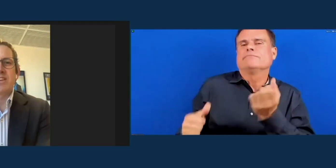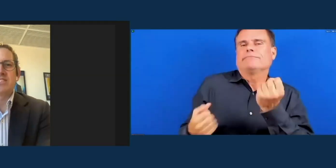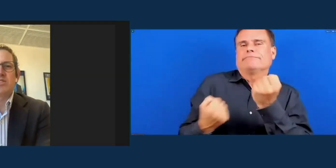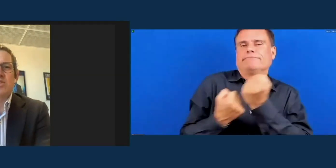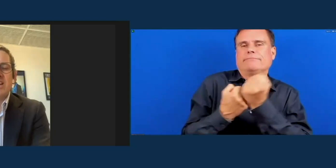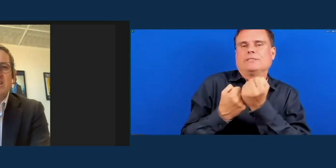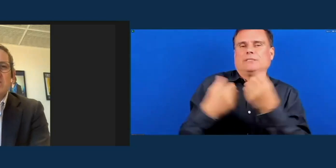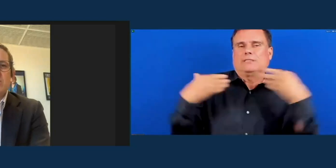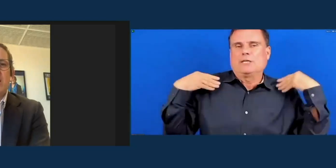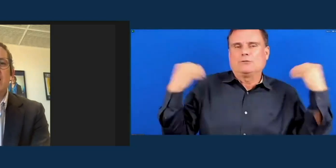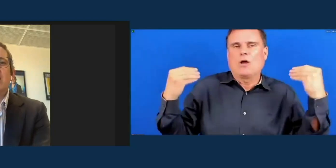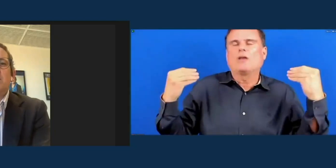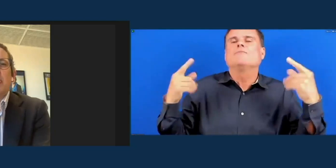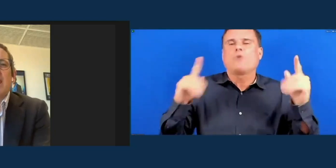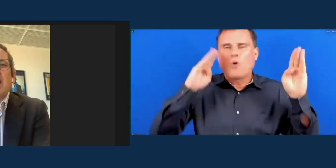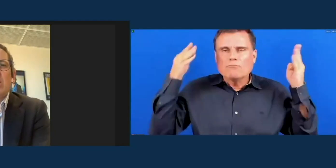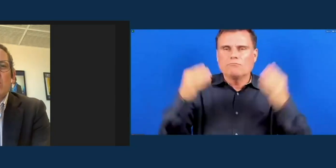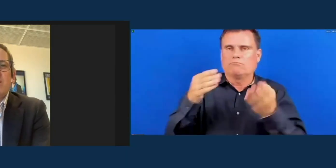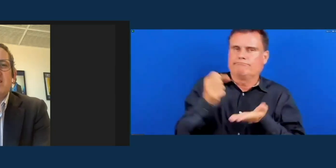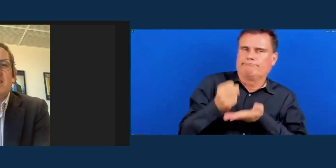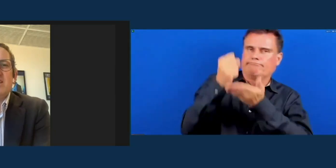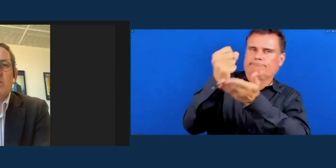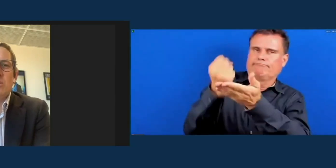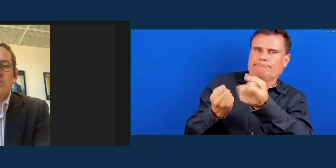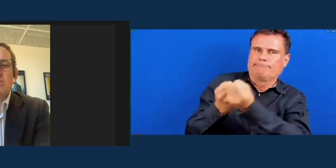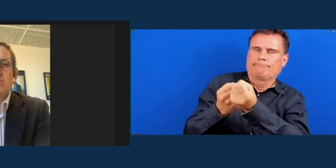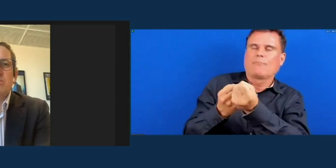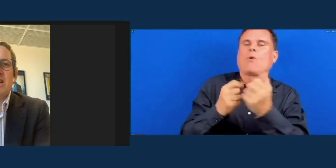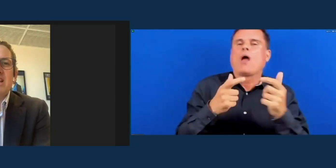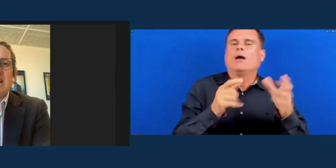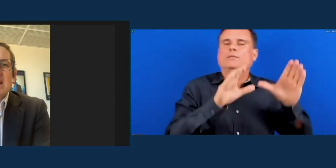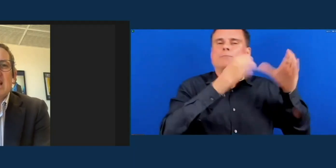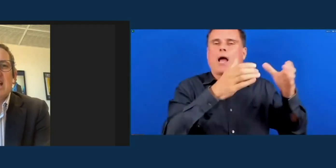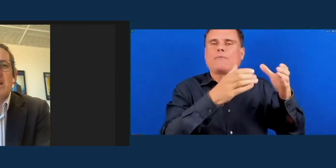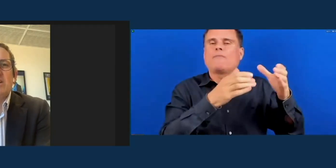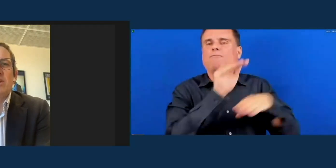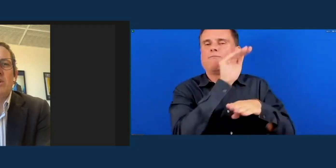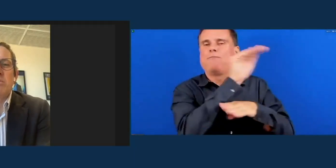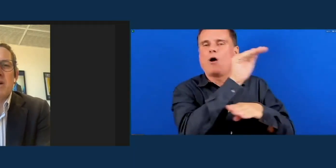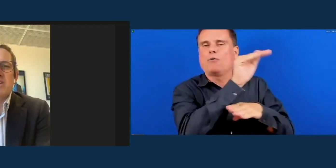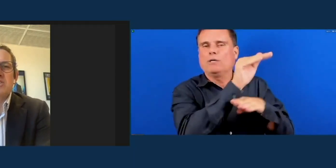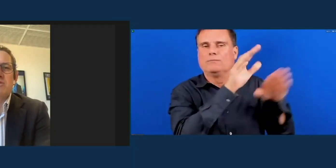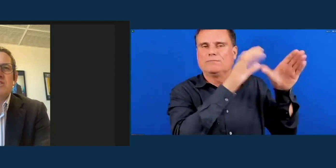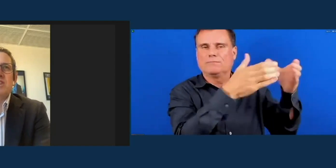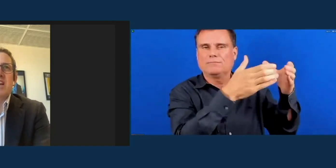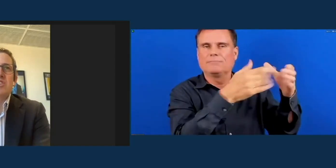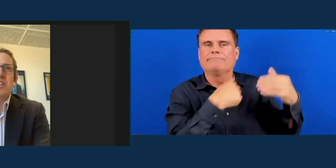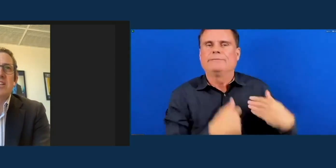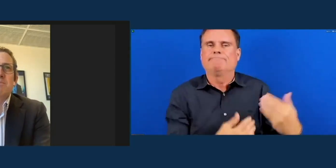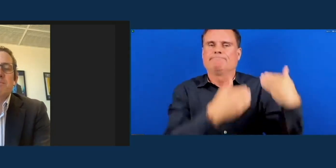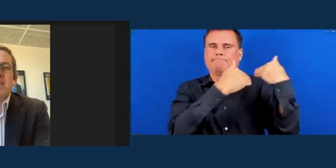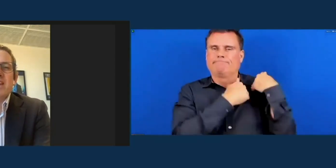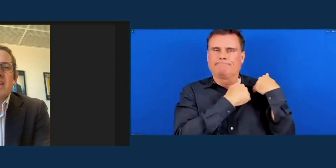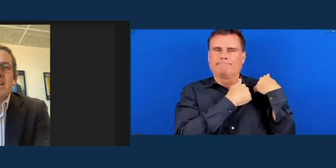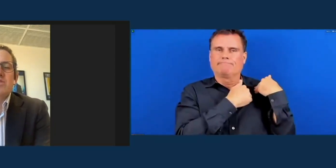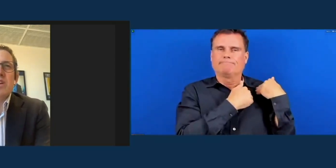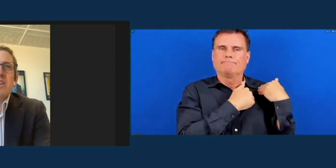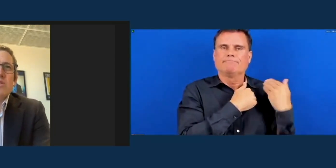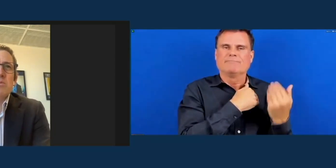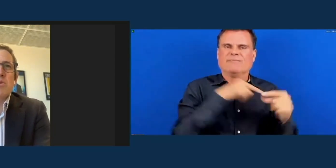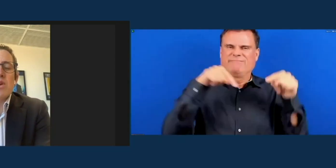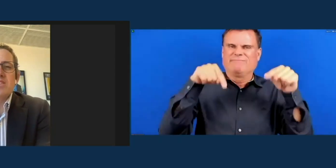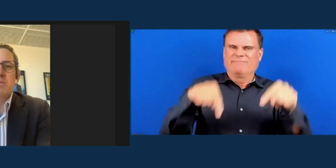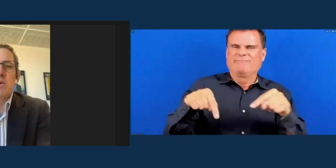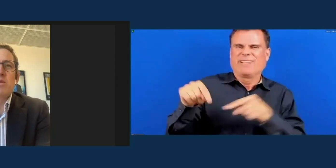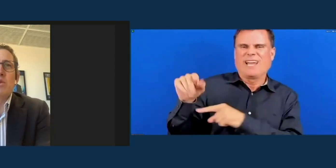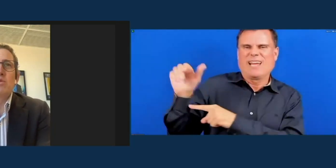Foreign Affairs and Trade in Australia, and overseeing All Children Reading and the Global Partnership for Education. Australia